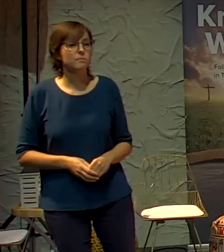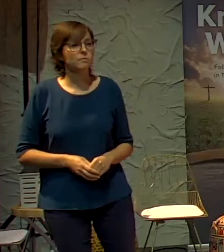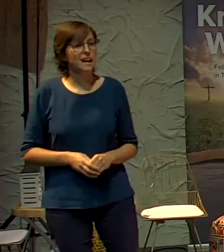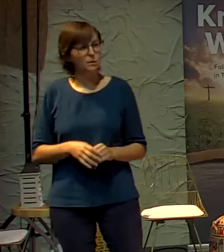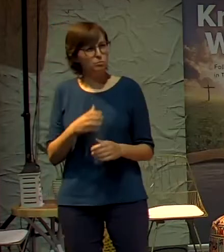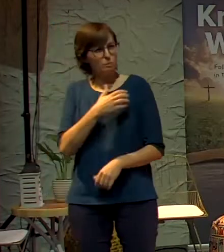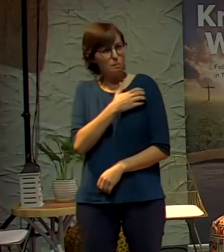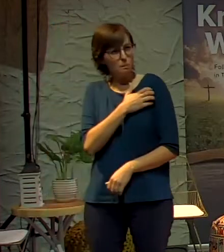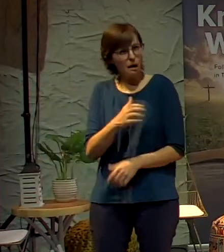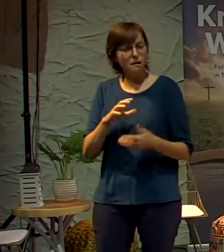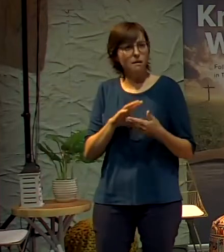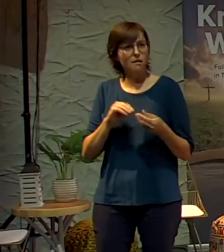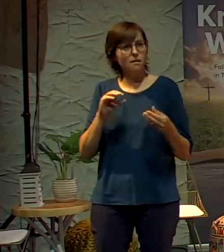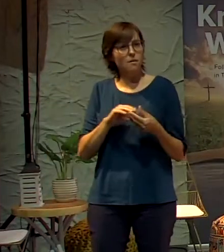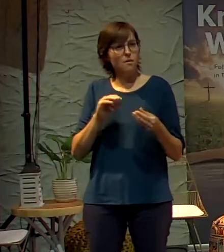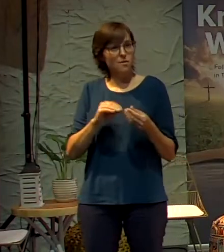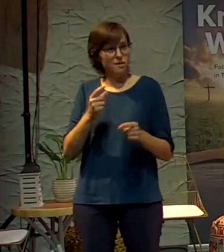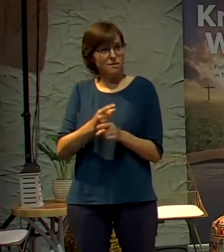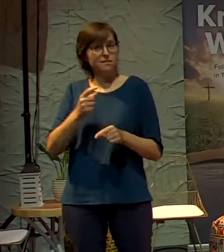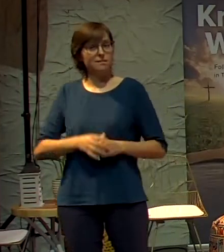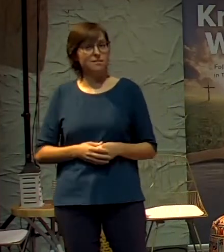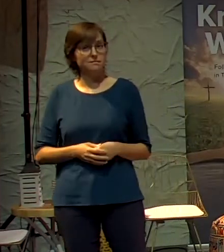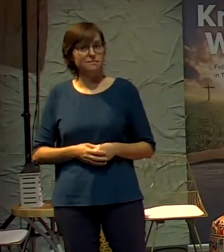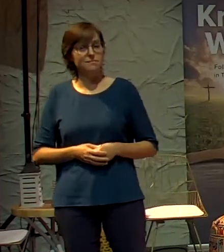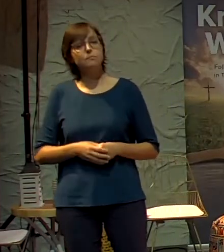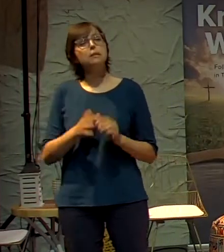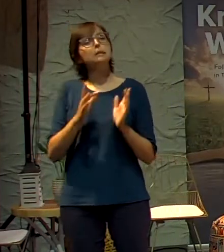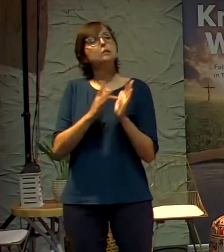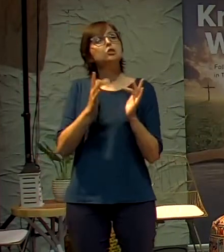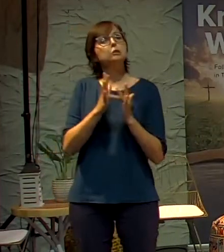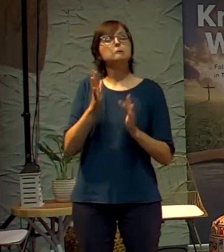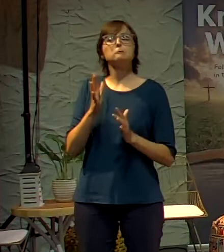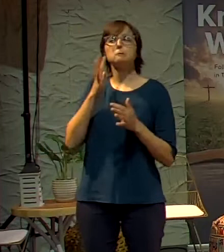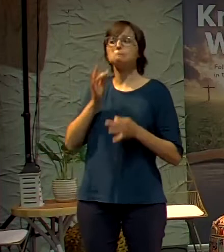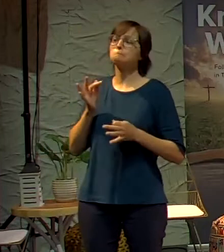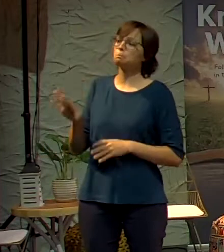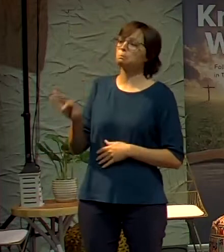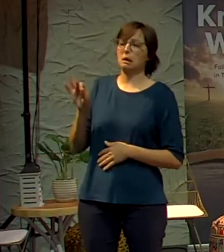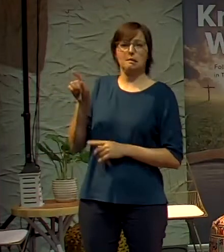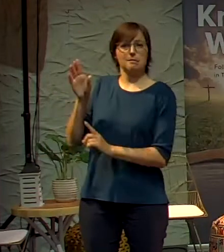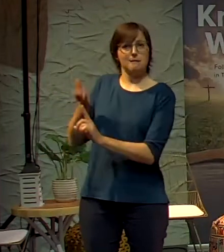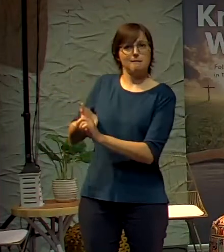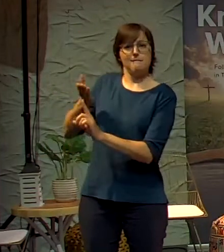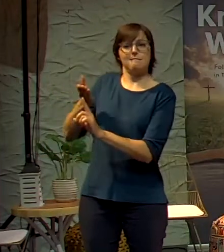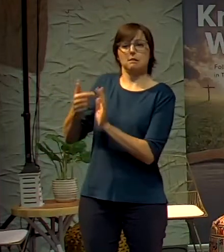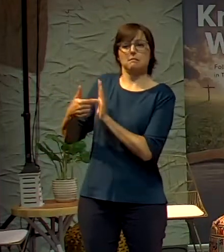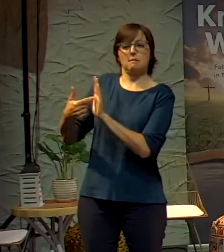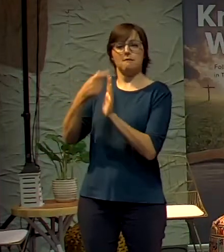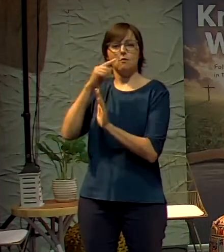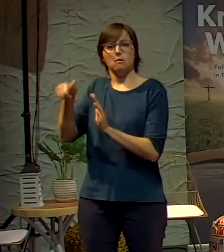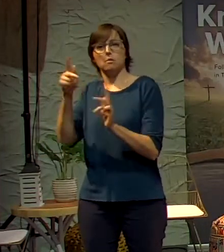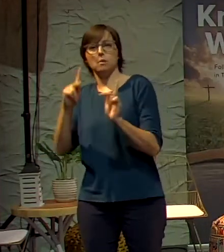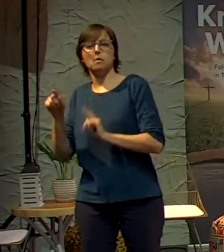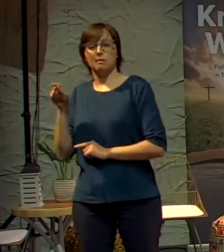this is a powerful story, right? And Jesus picks somebody who is unlikely to be sort of elevated as an example to others. And he says,